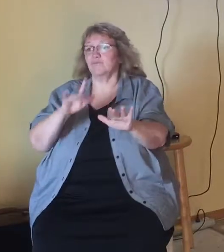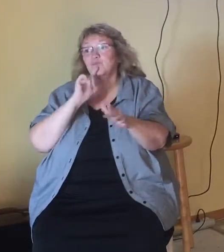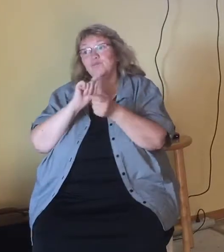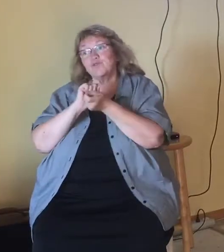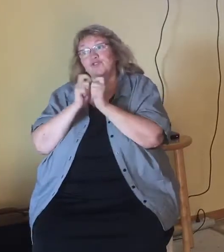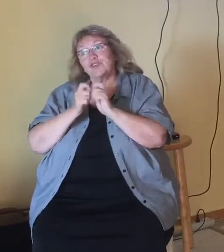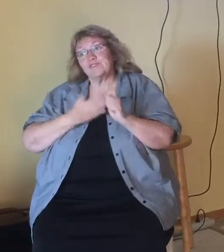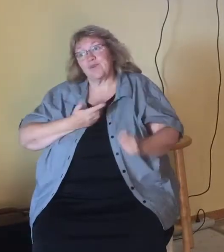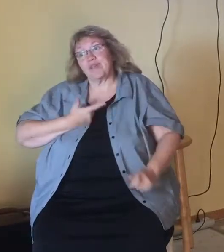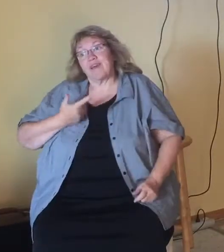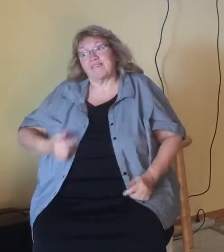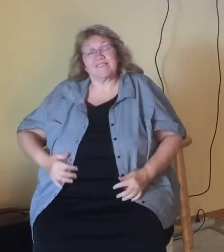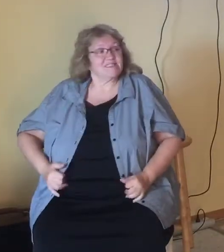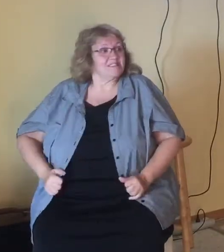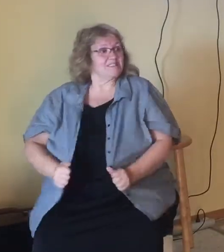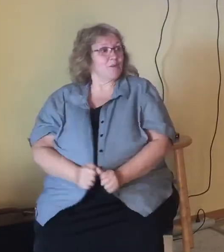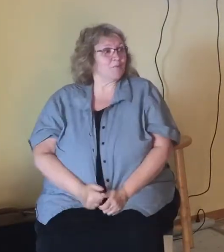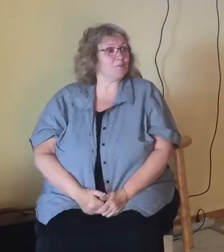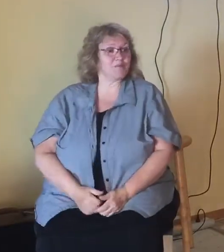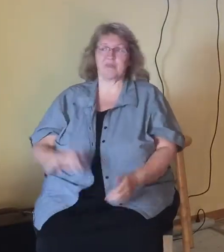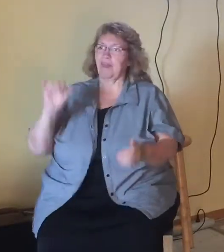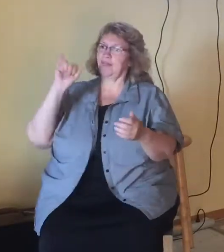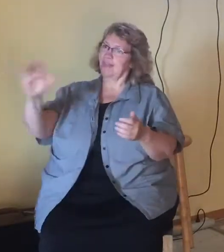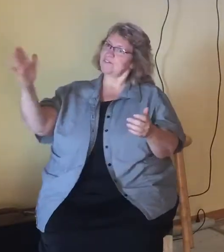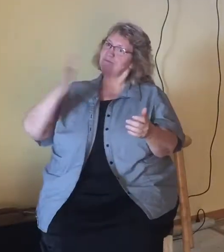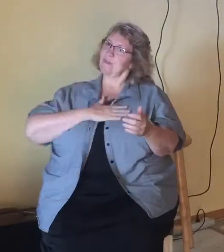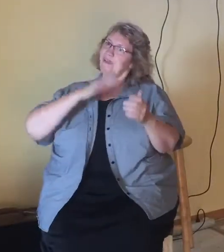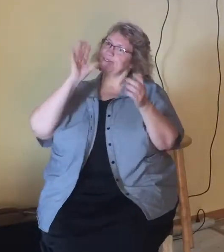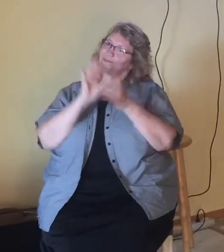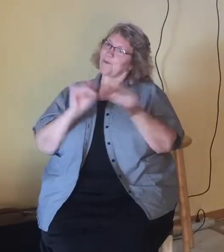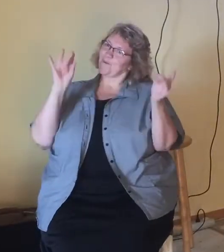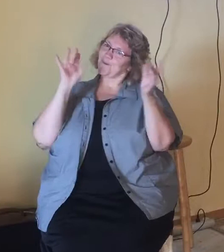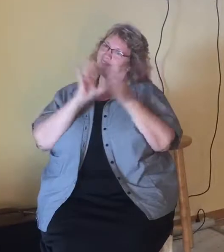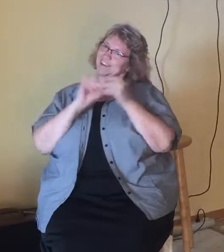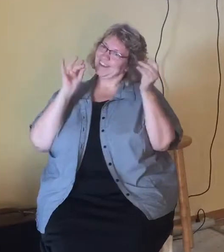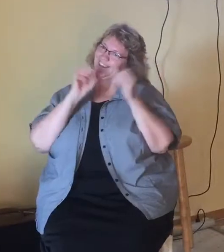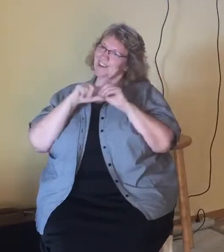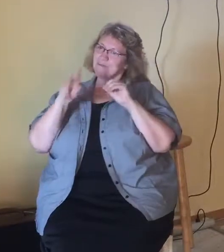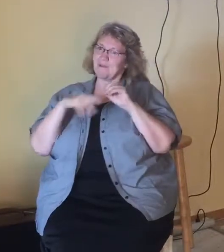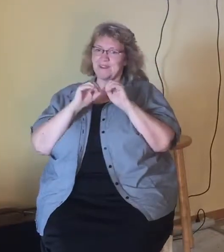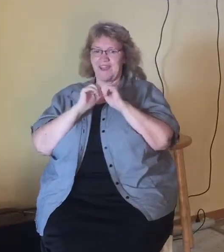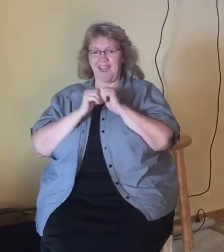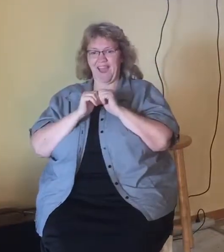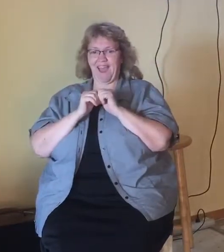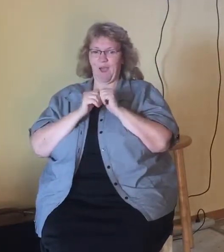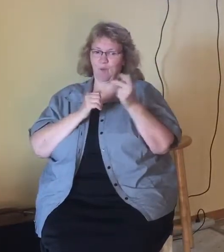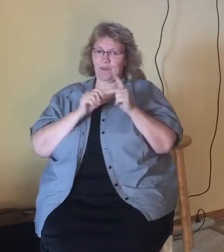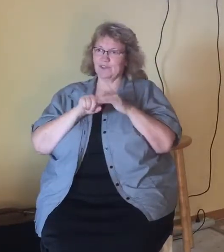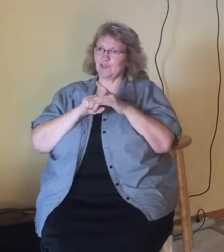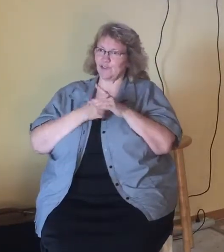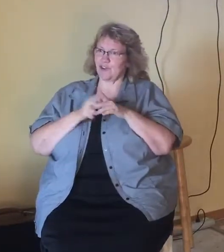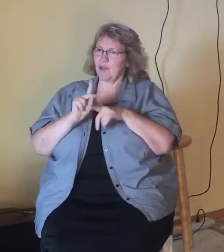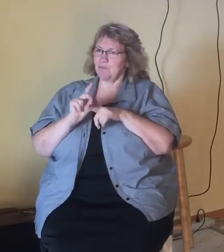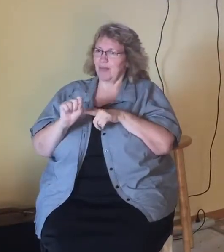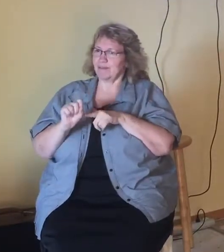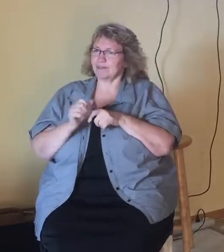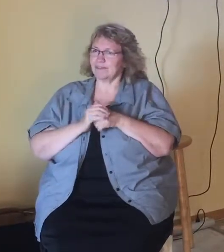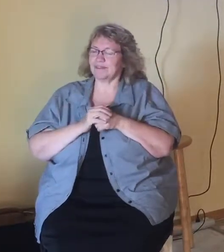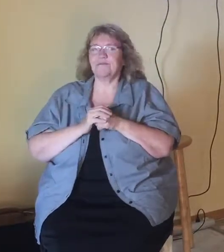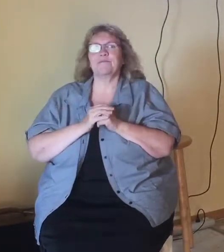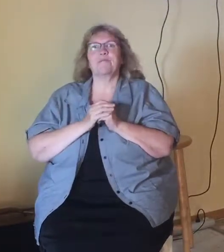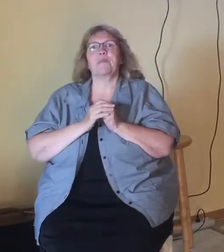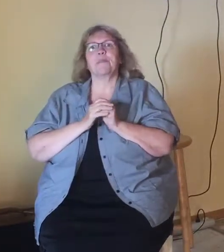changer for us. So that's my story about kind of how we got started on this.